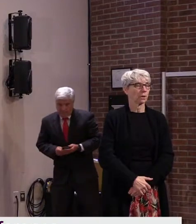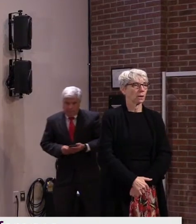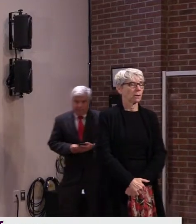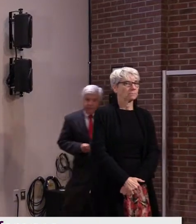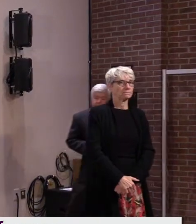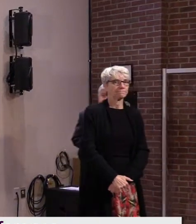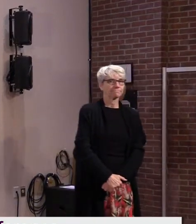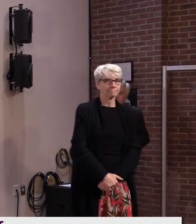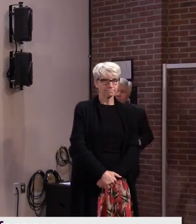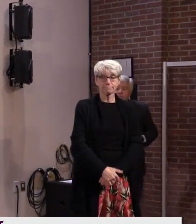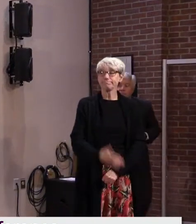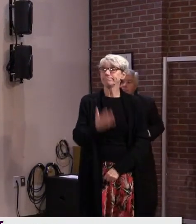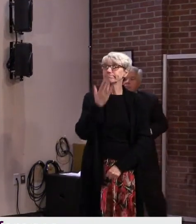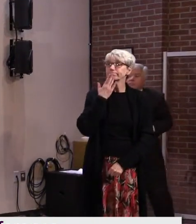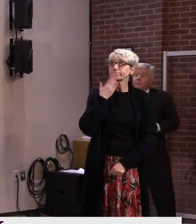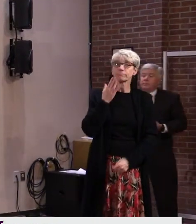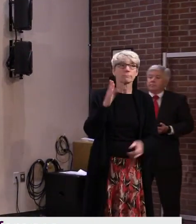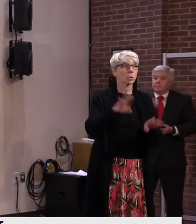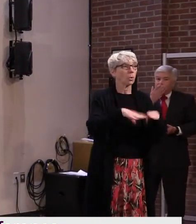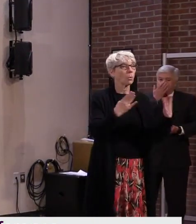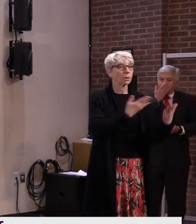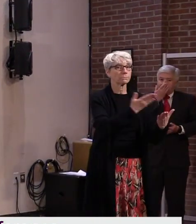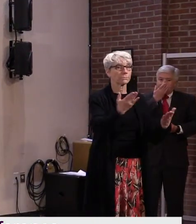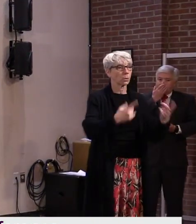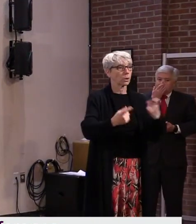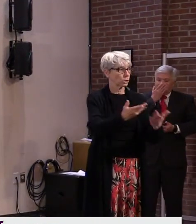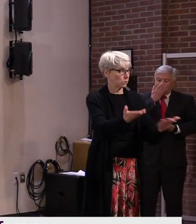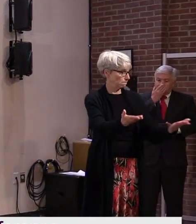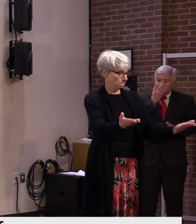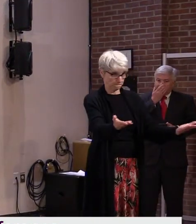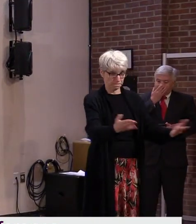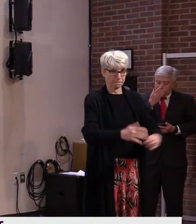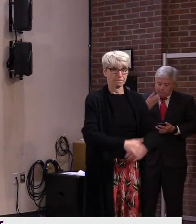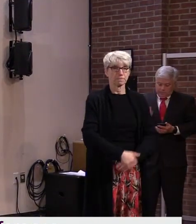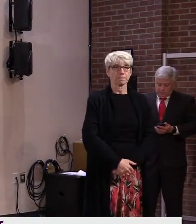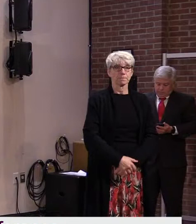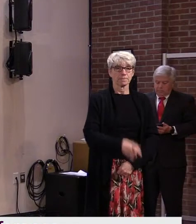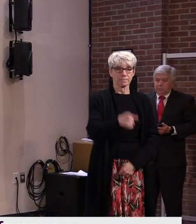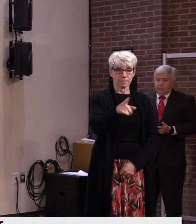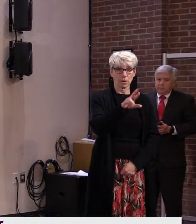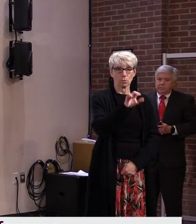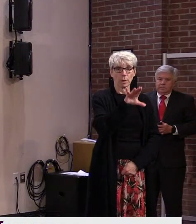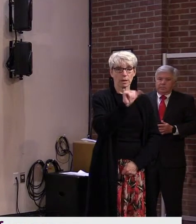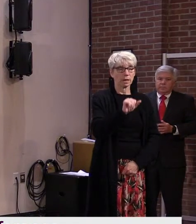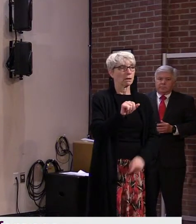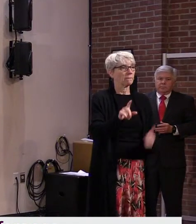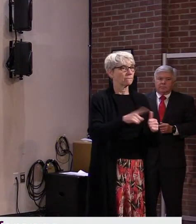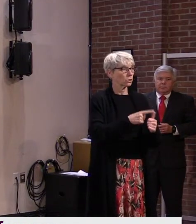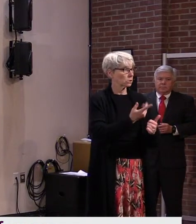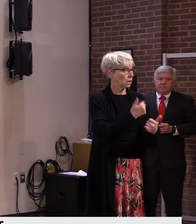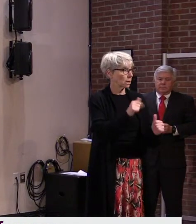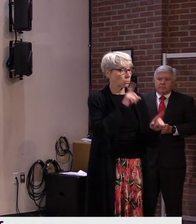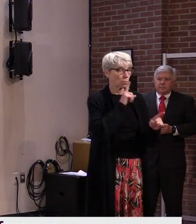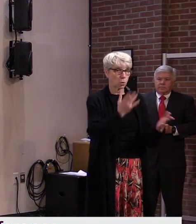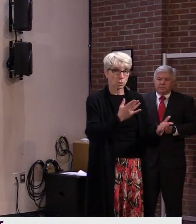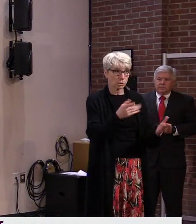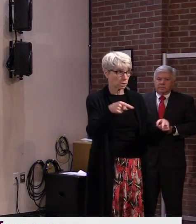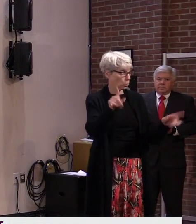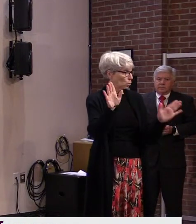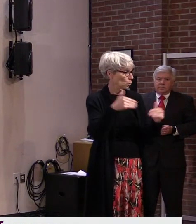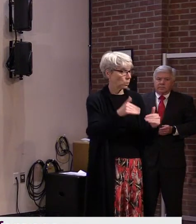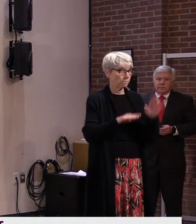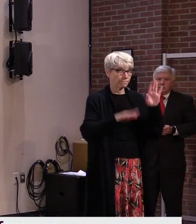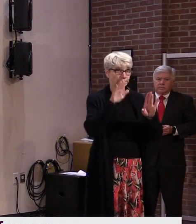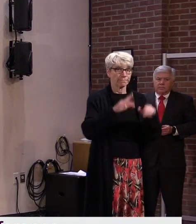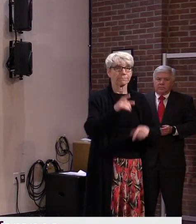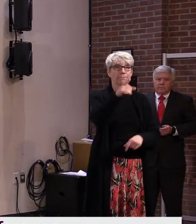Thank you, Dr. Levine. We'll now open it up to questions. We'll start in the room and just open it up to folks.